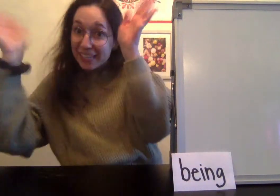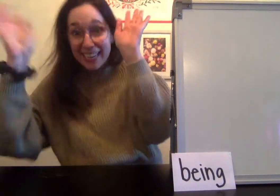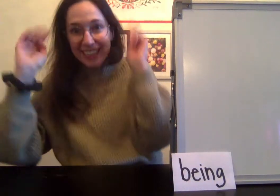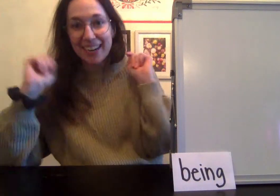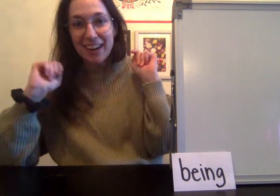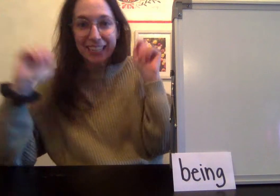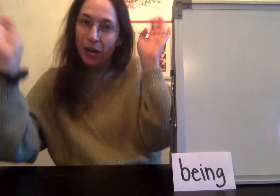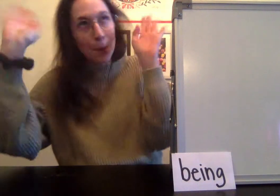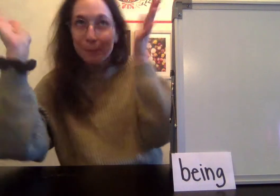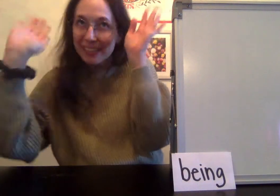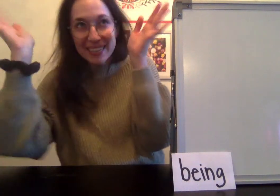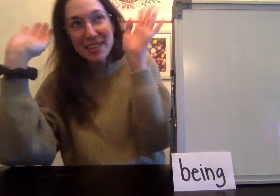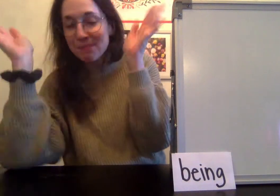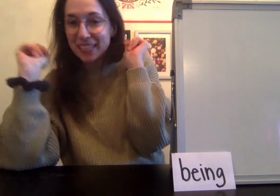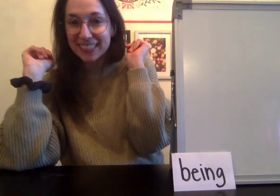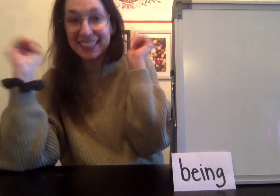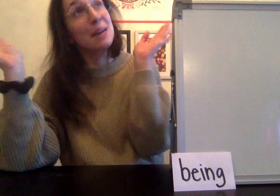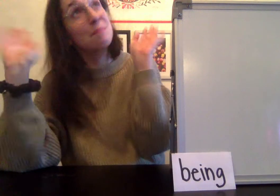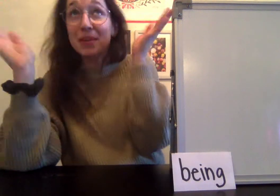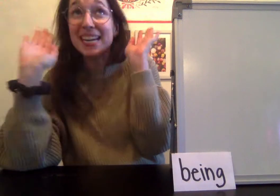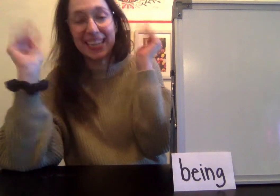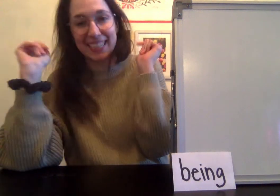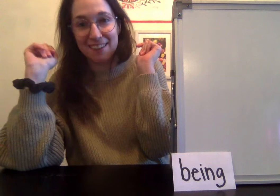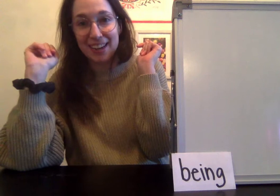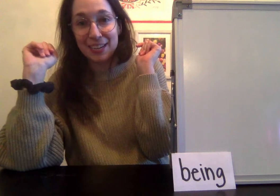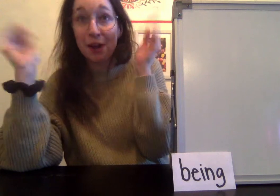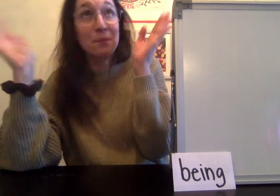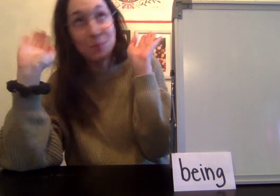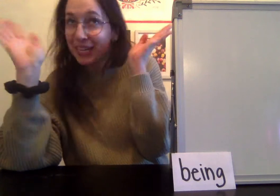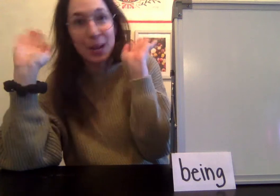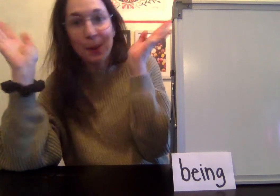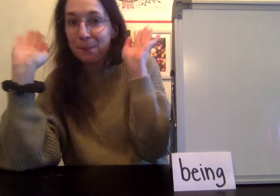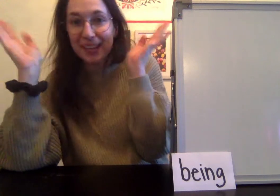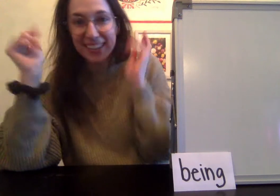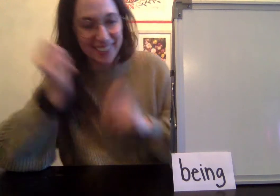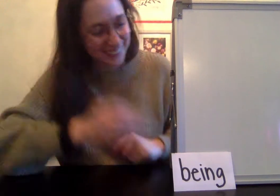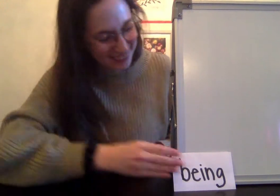Being, get ready, go. Being, get ready, go.